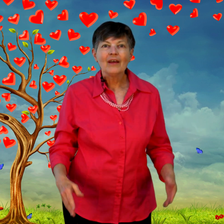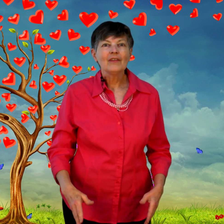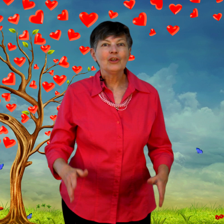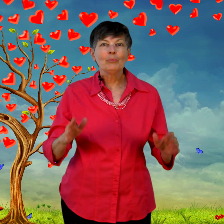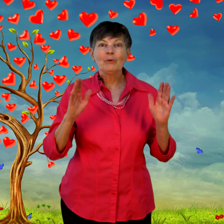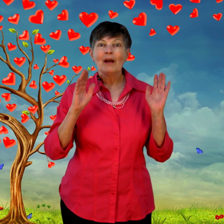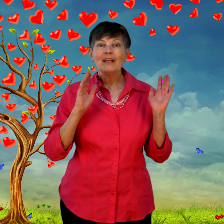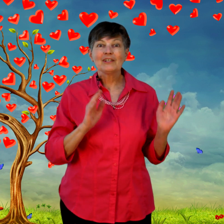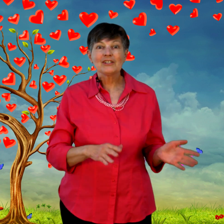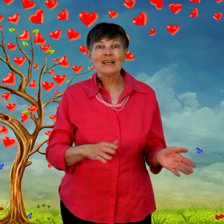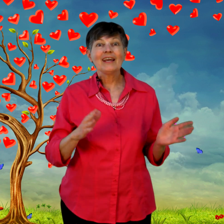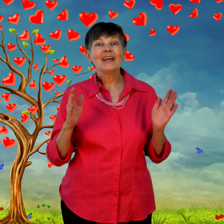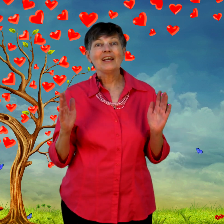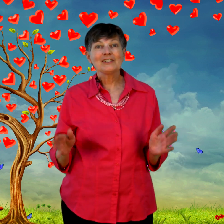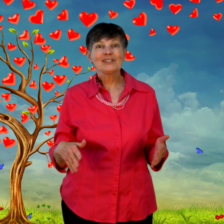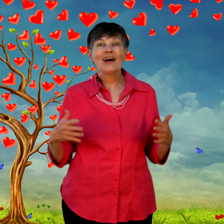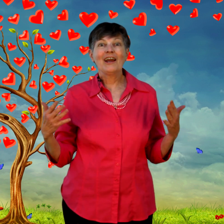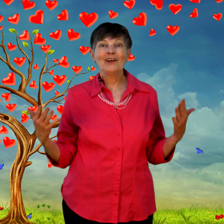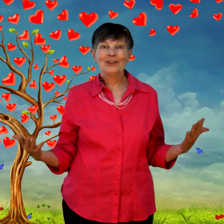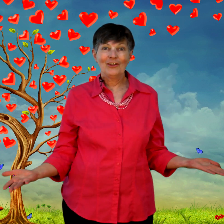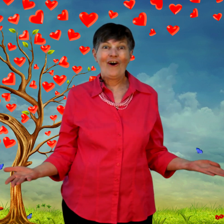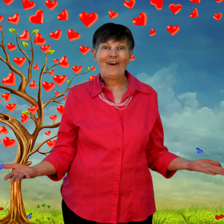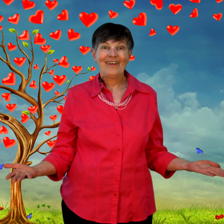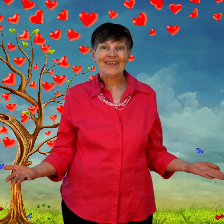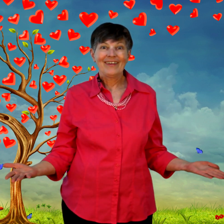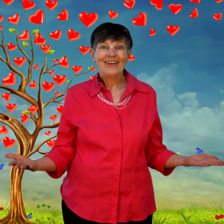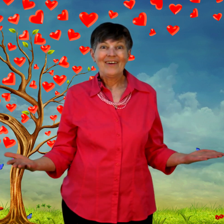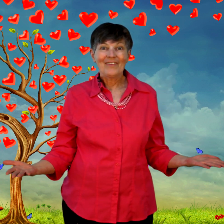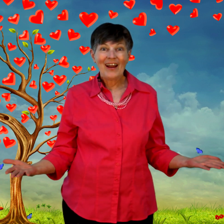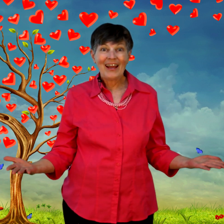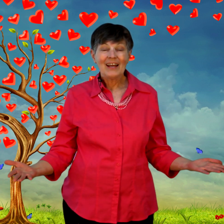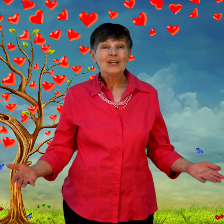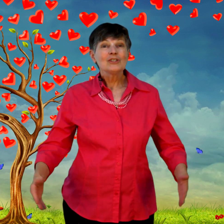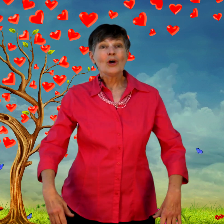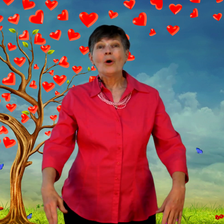then you'll be ready to sing and sign along. All right? So